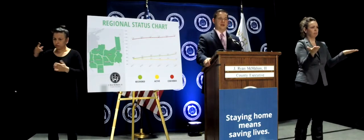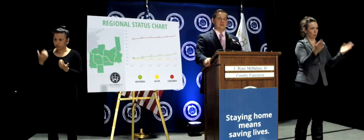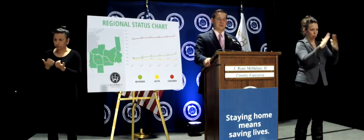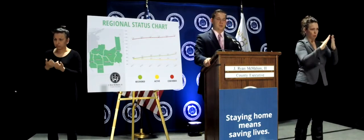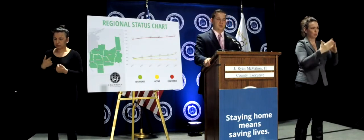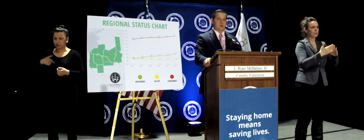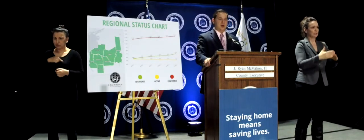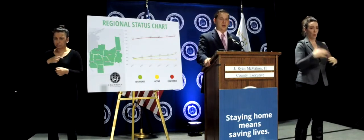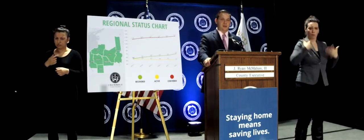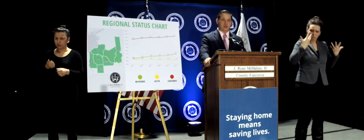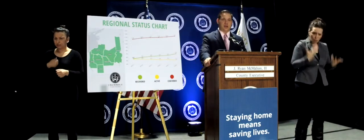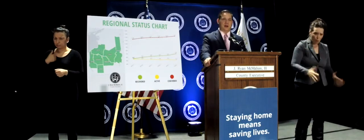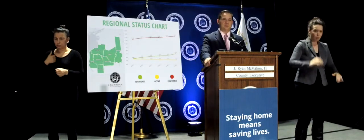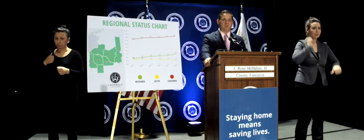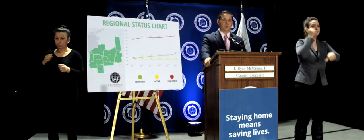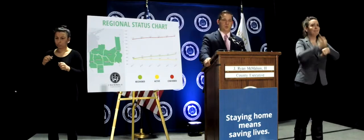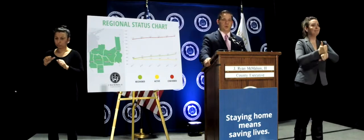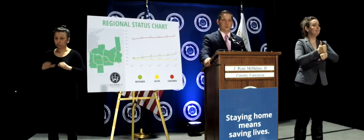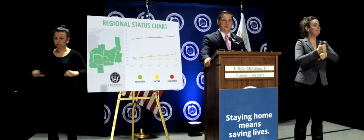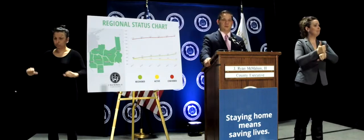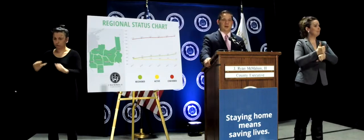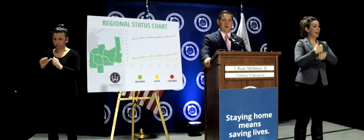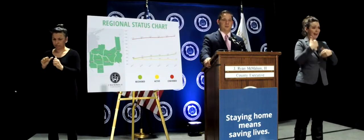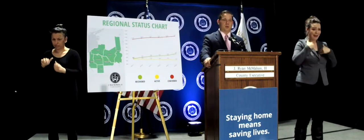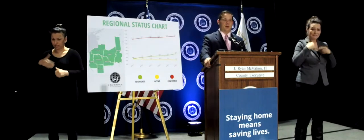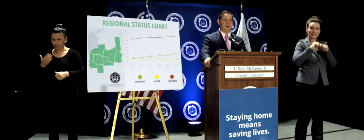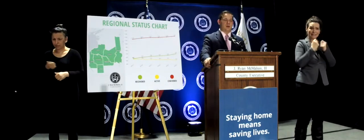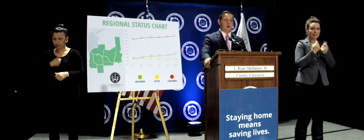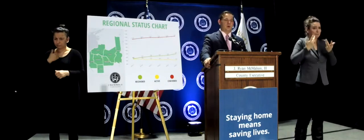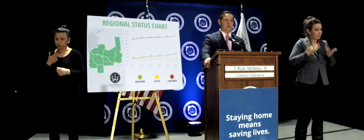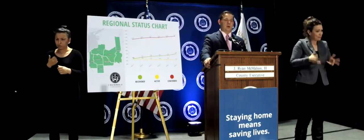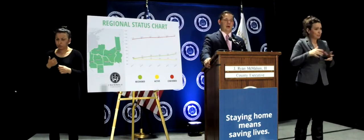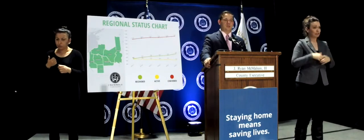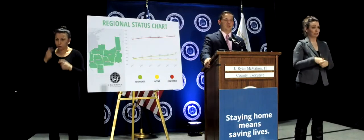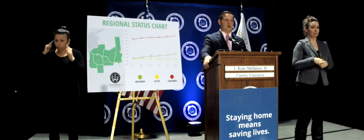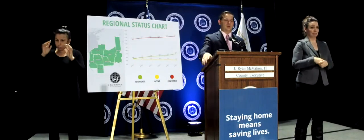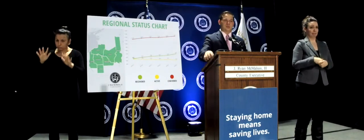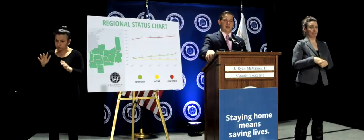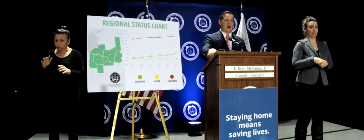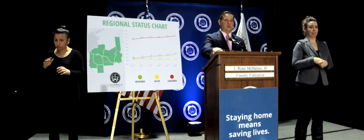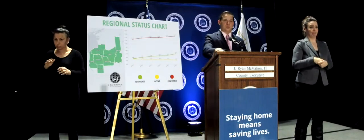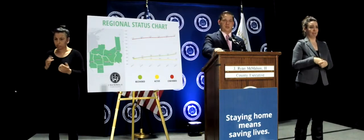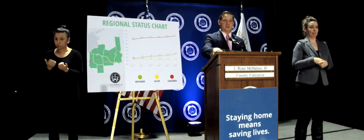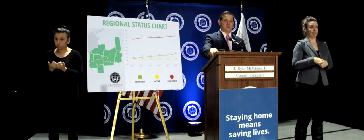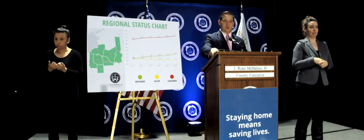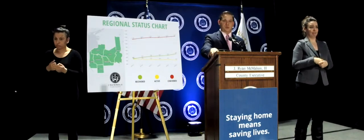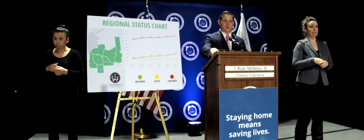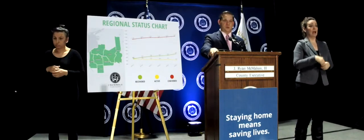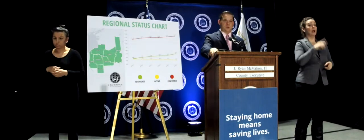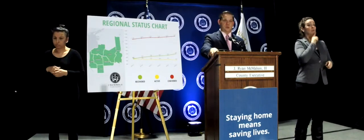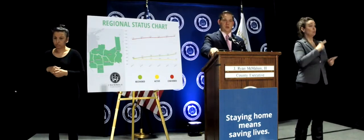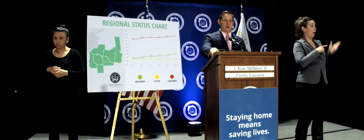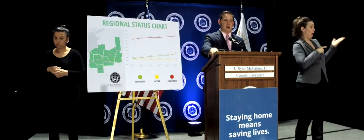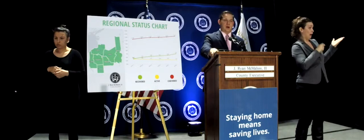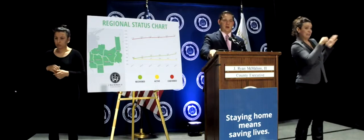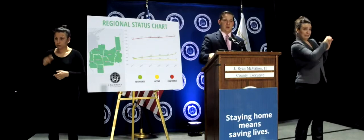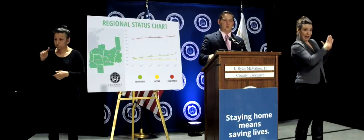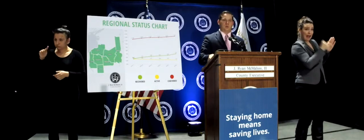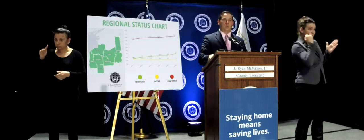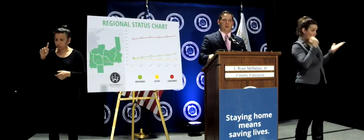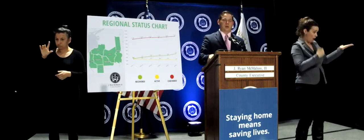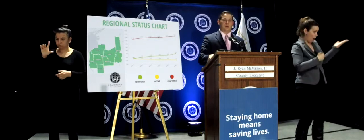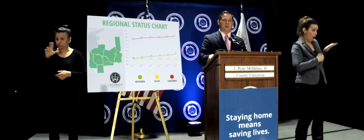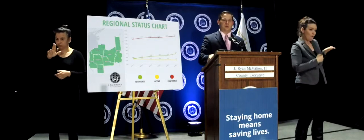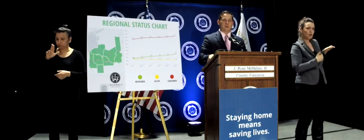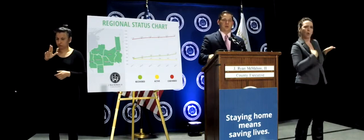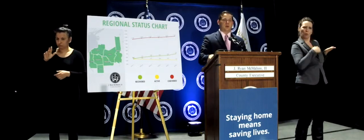COVID-19 tracking team. That's our job. But I'm sure state health will take these resources